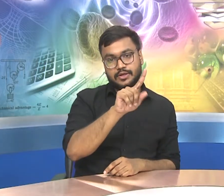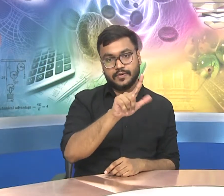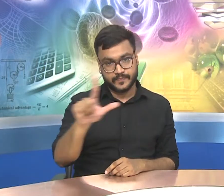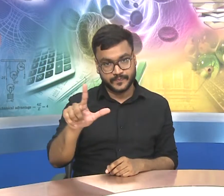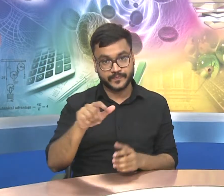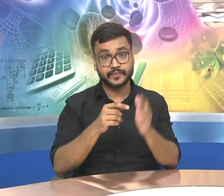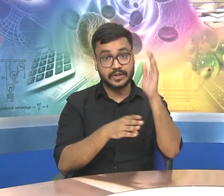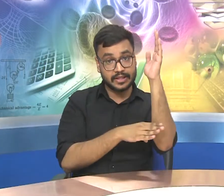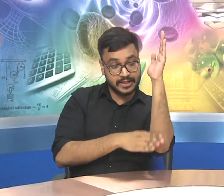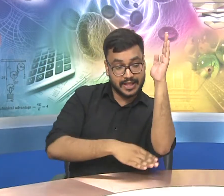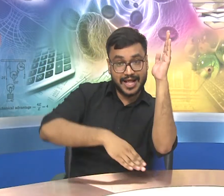As you can see, there is